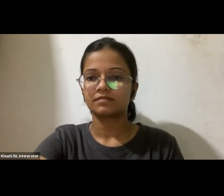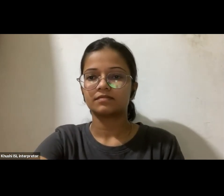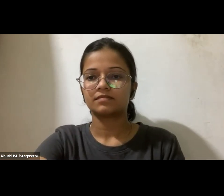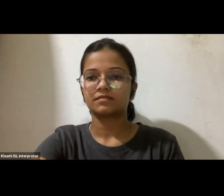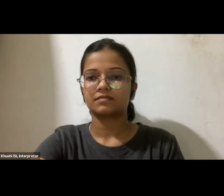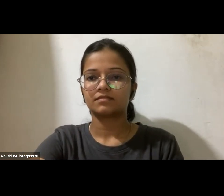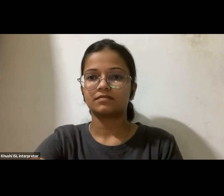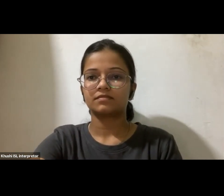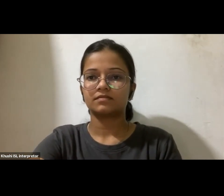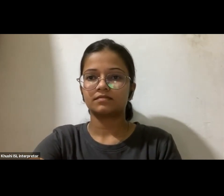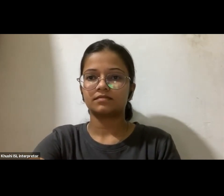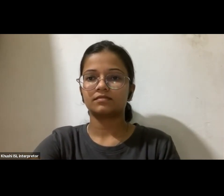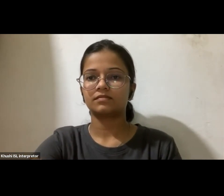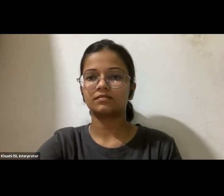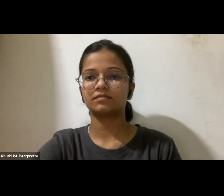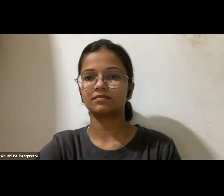Okay.